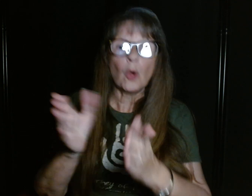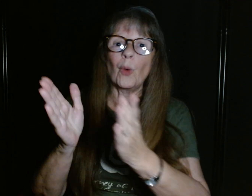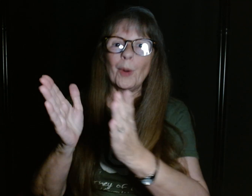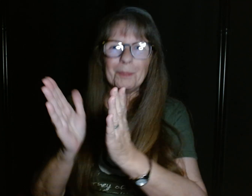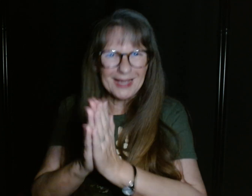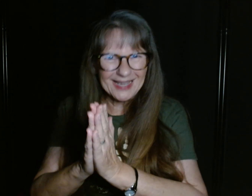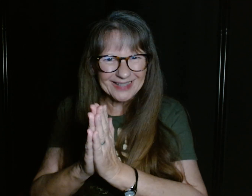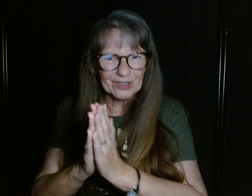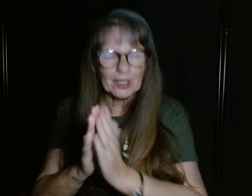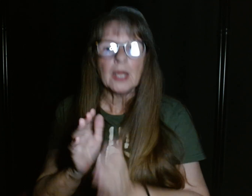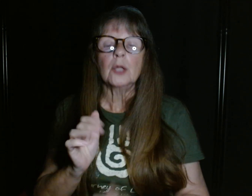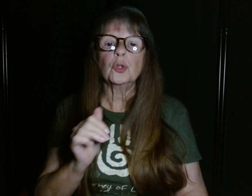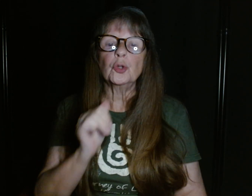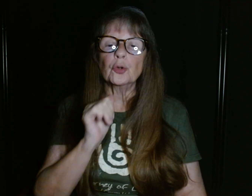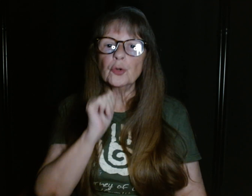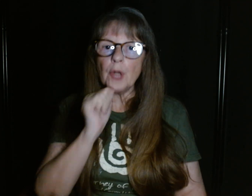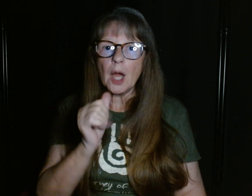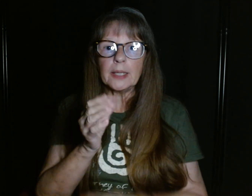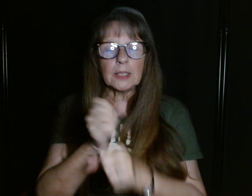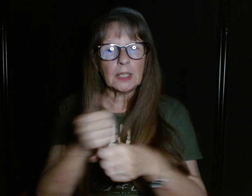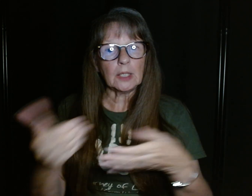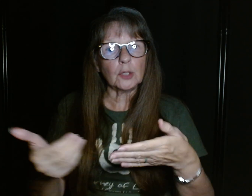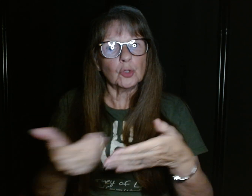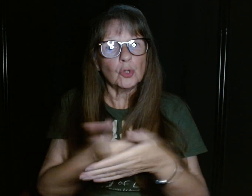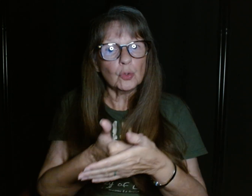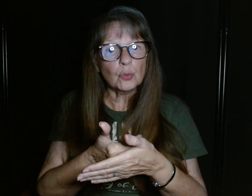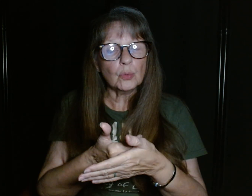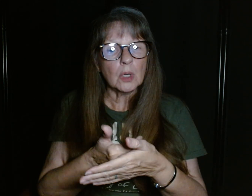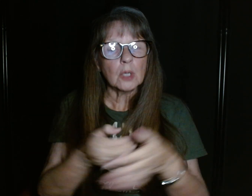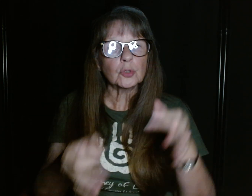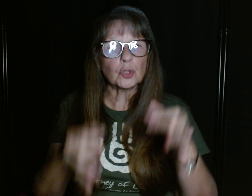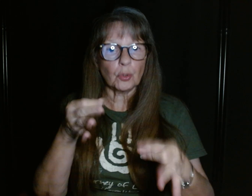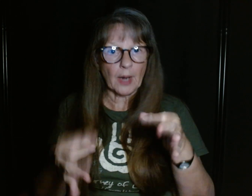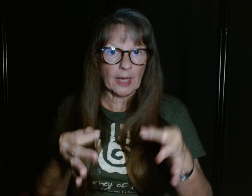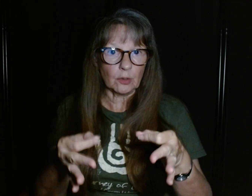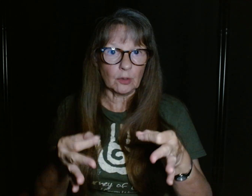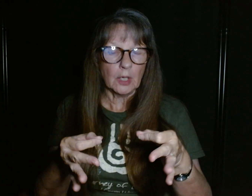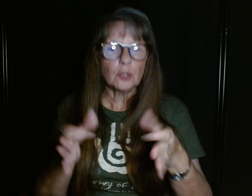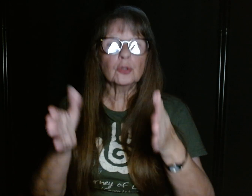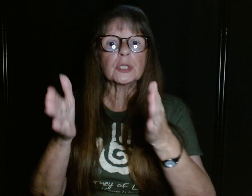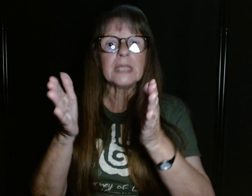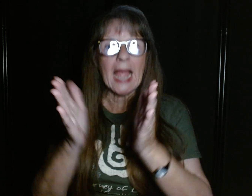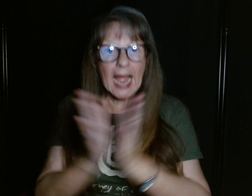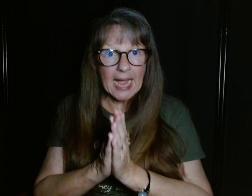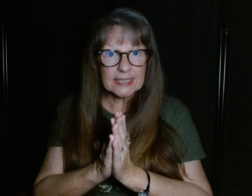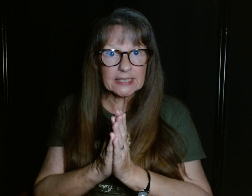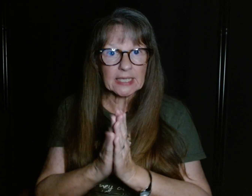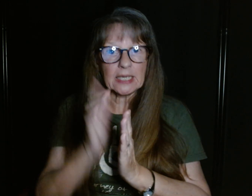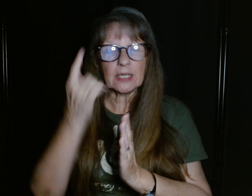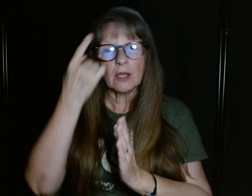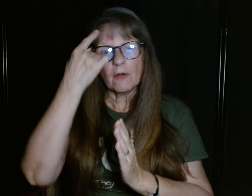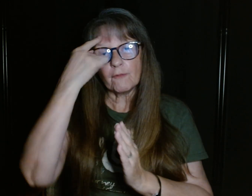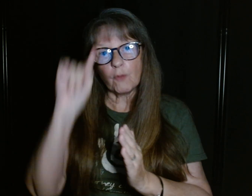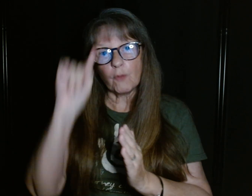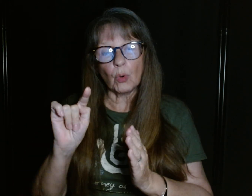or appeal, you're not getting a new trial. You're just asking